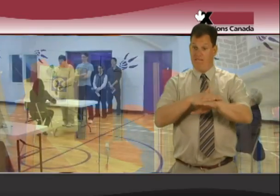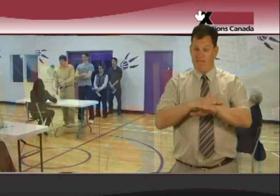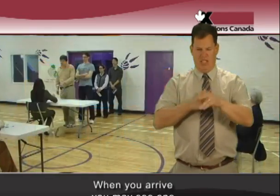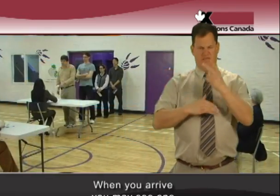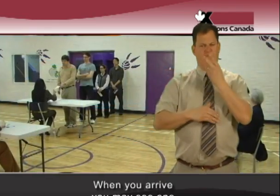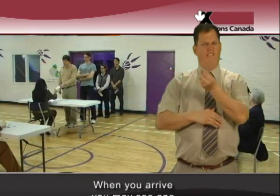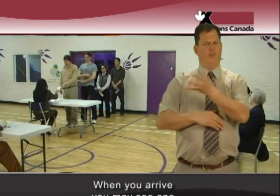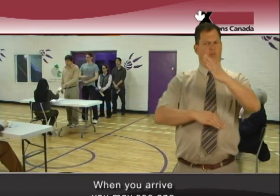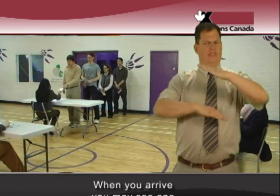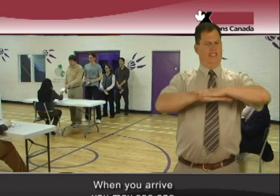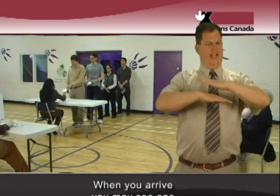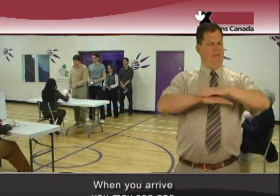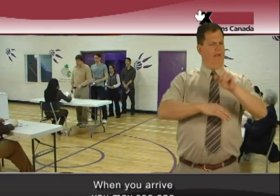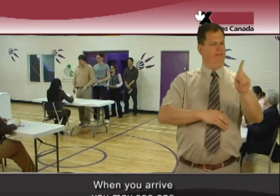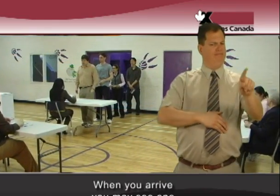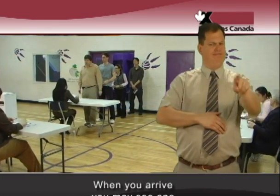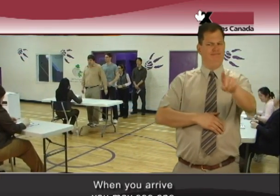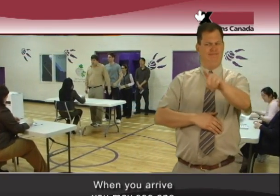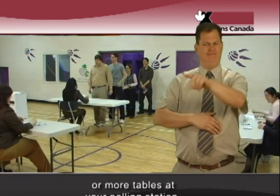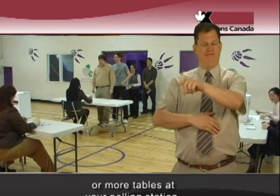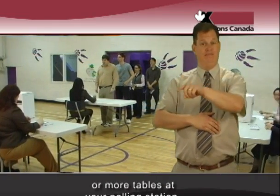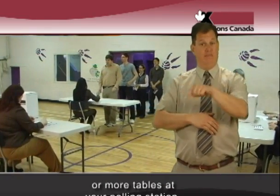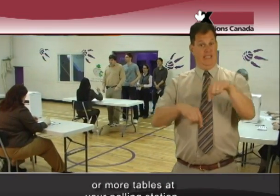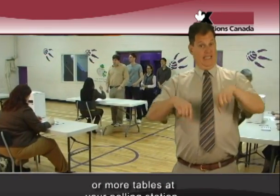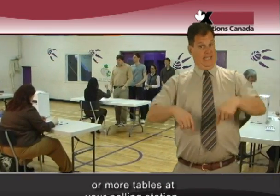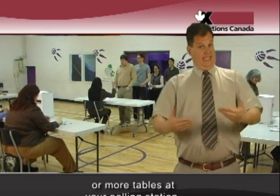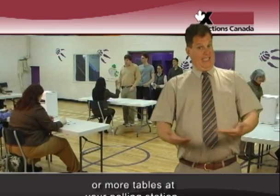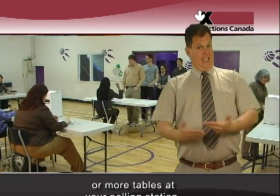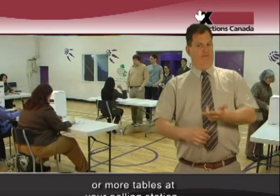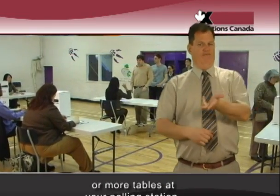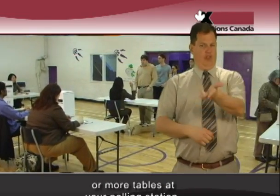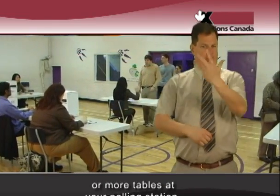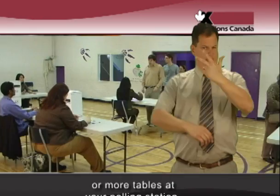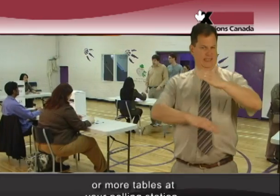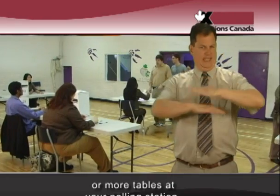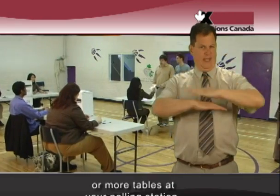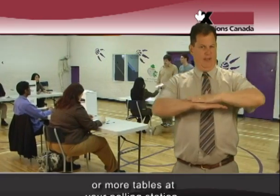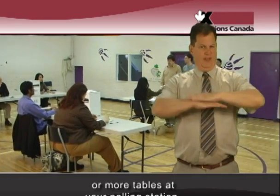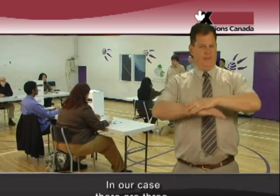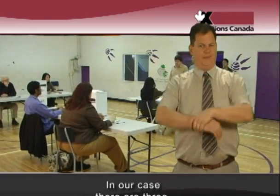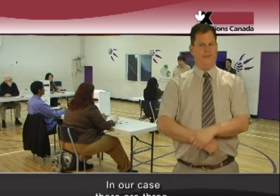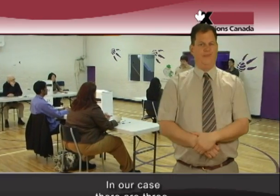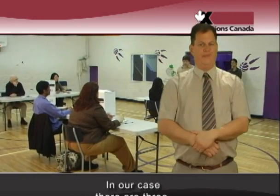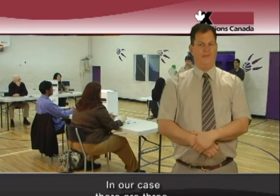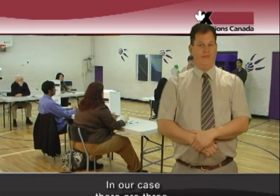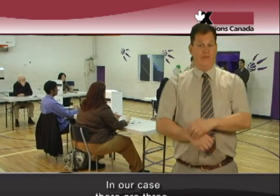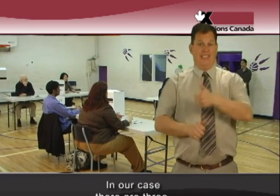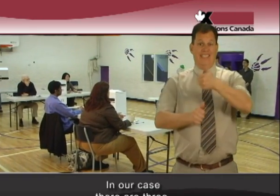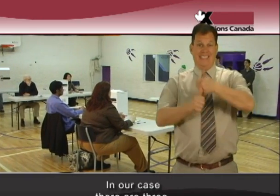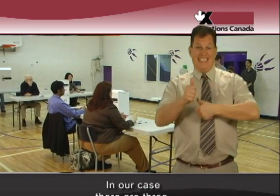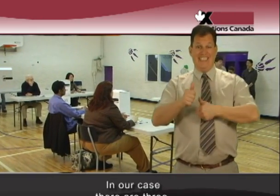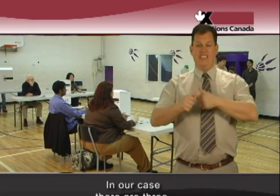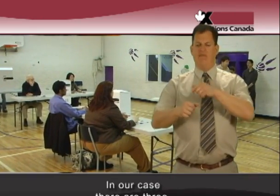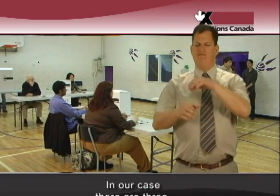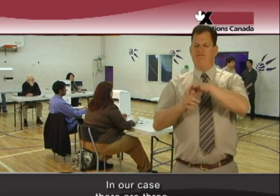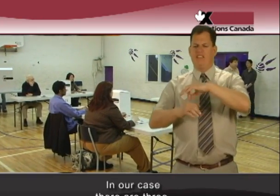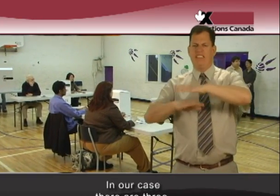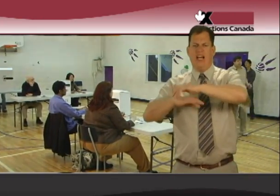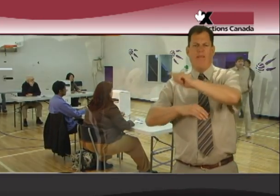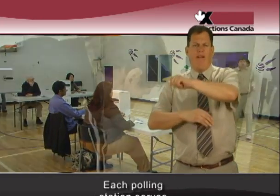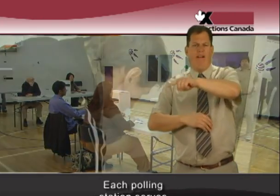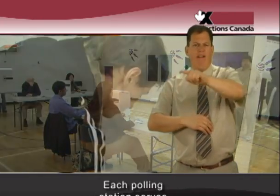When you arrive, you may see one or more tables at your polling station. In our case, there are three.